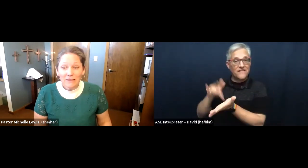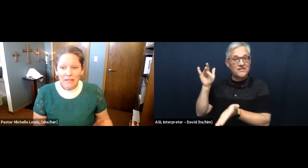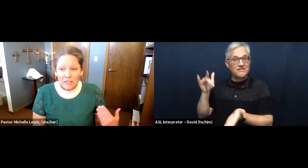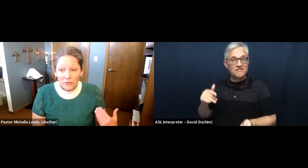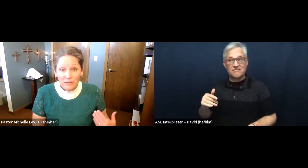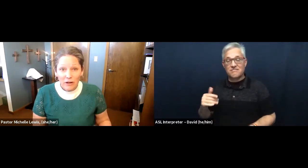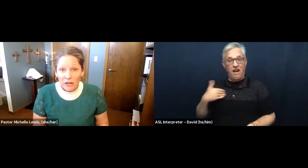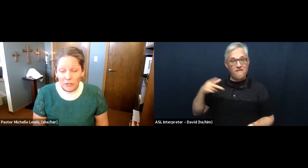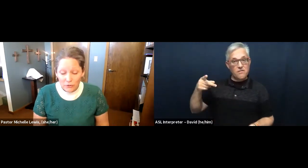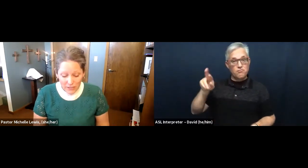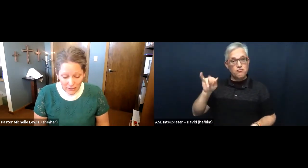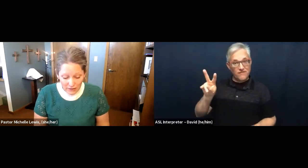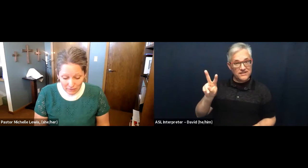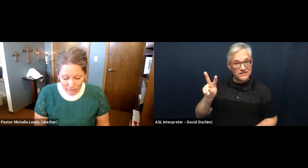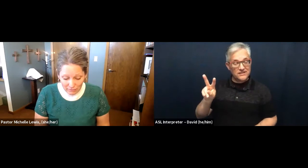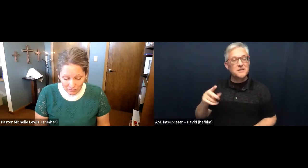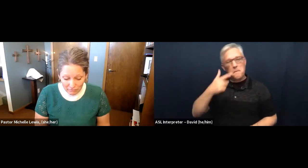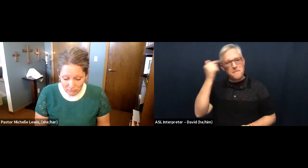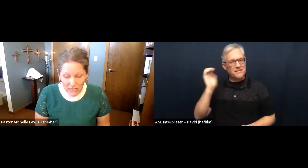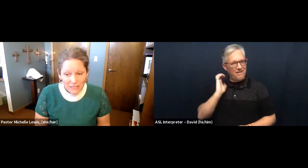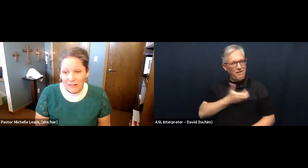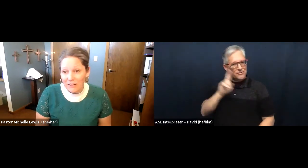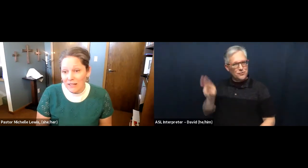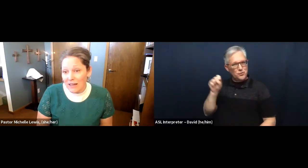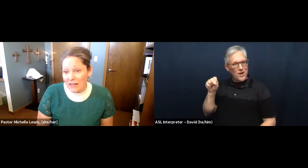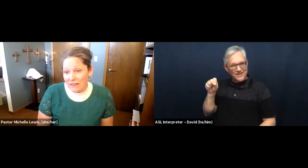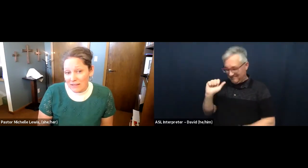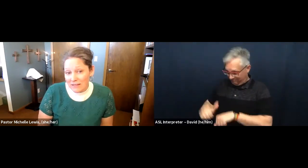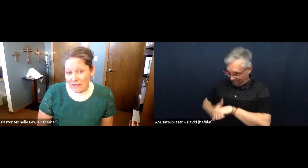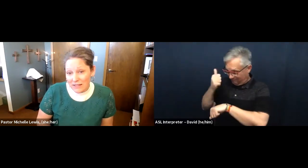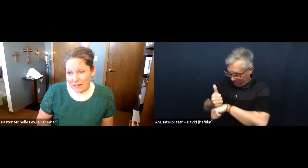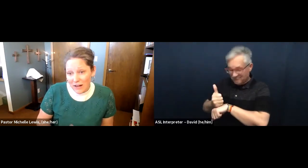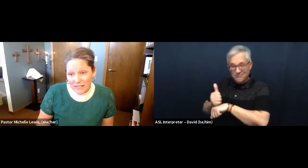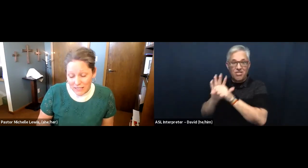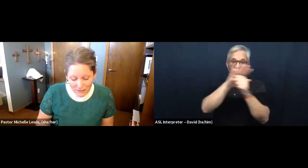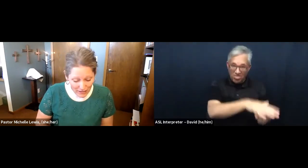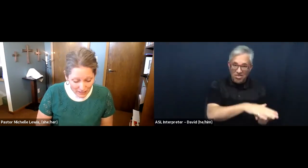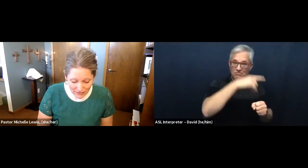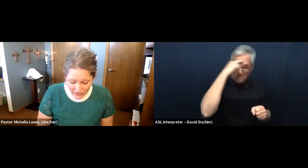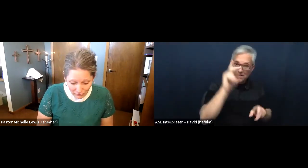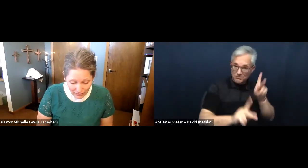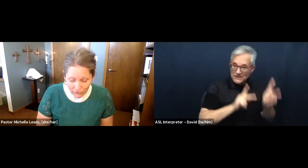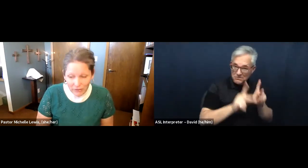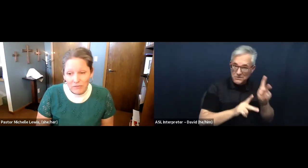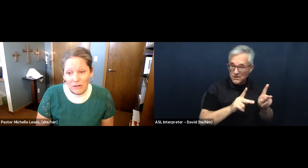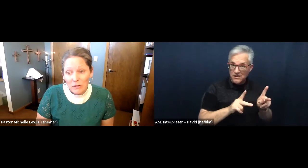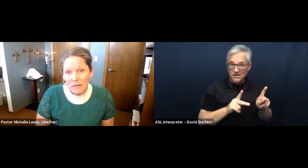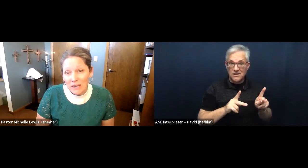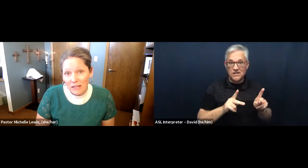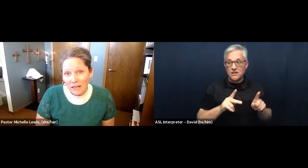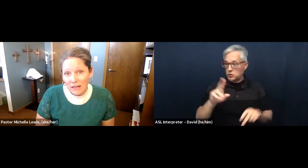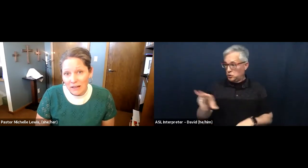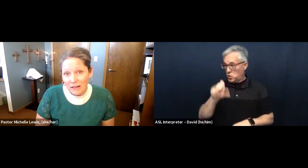based on the history of our country, based on that the United States had slavery from the